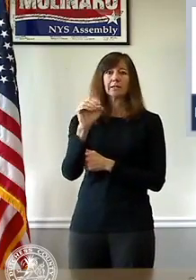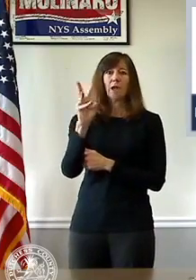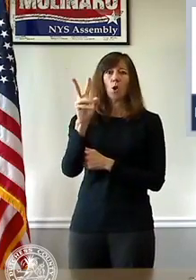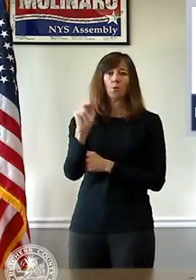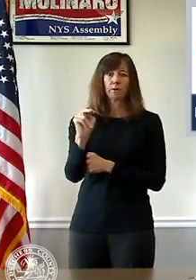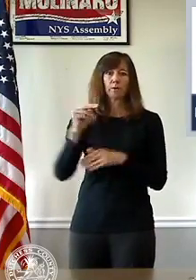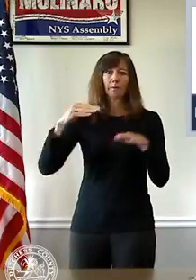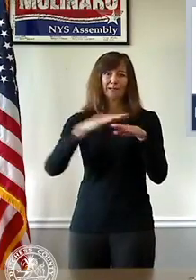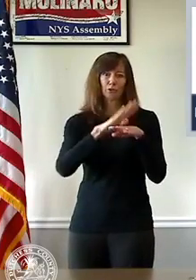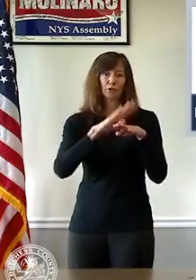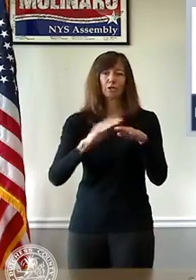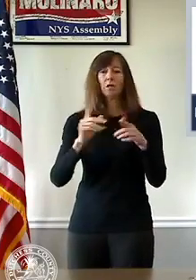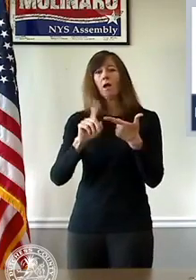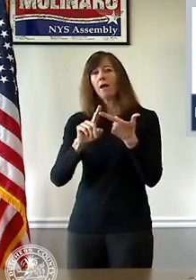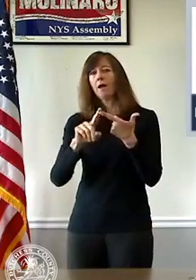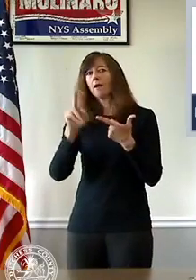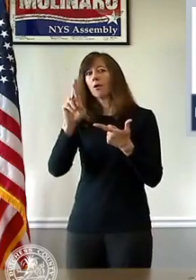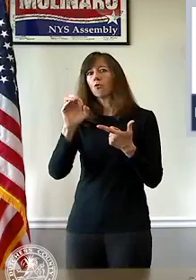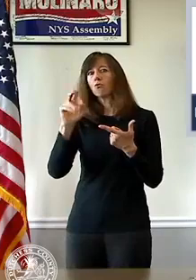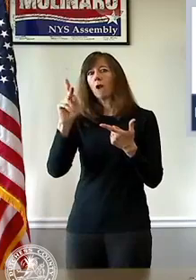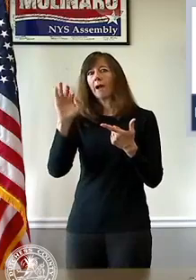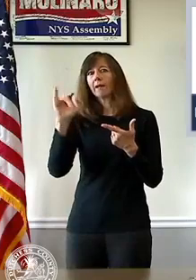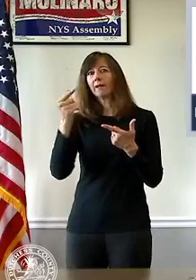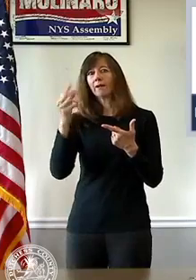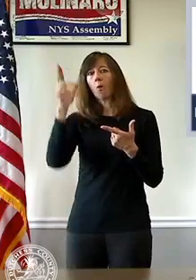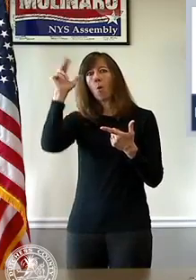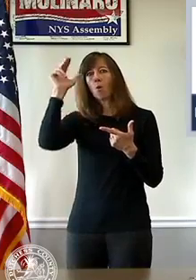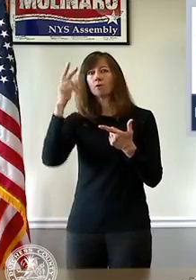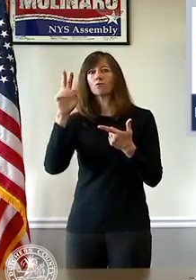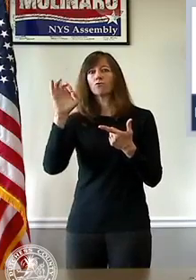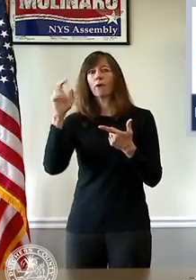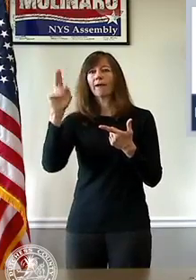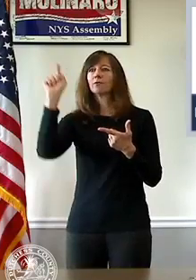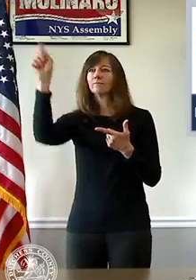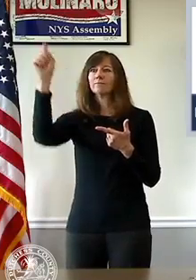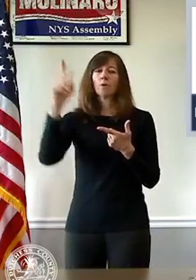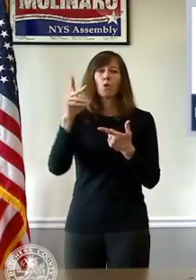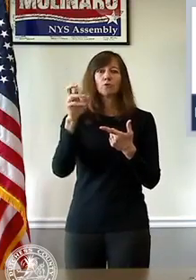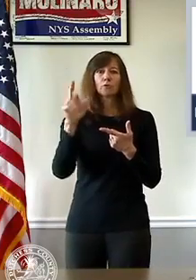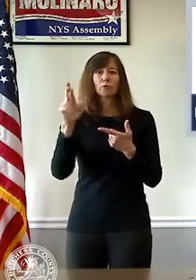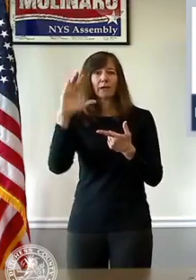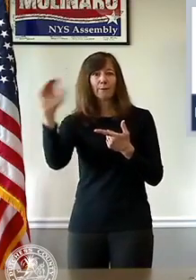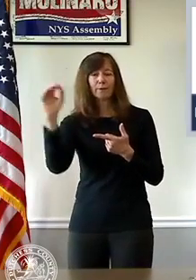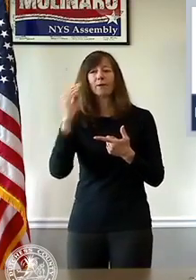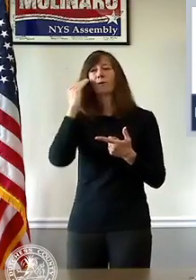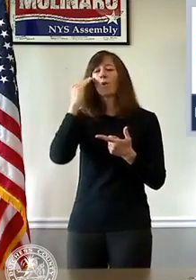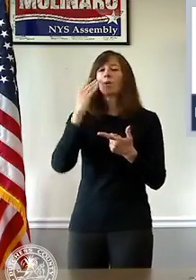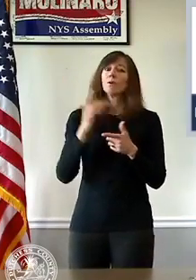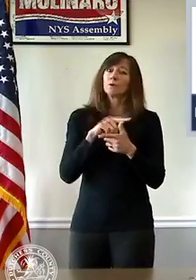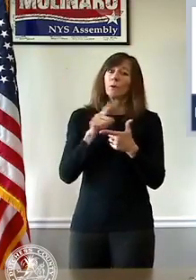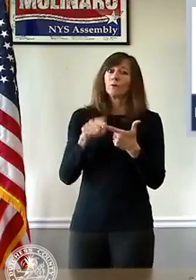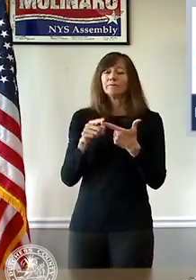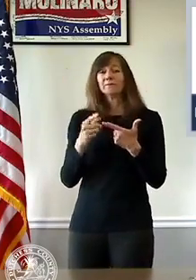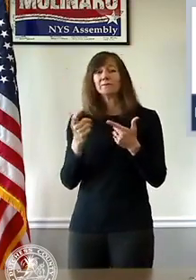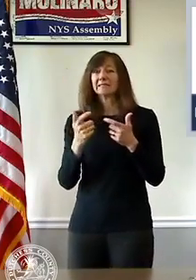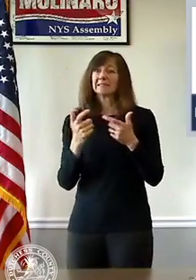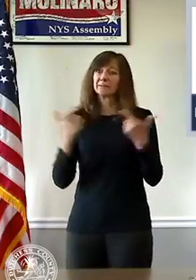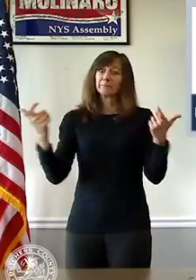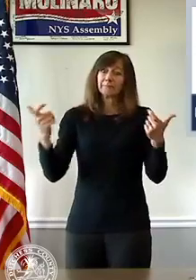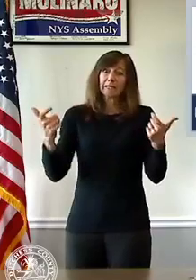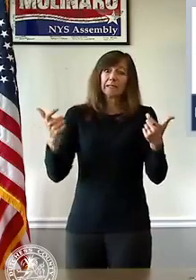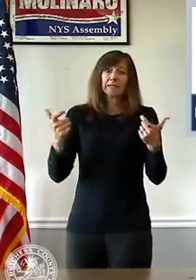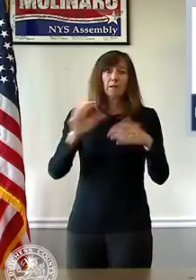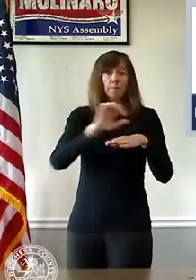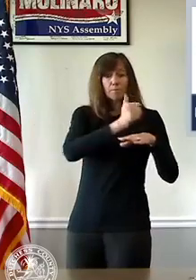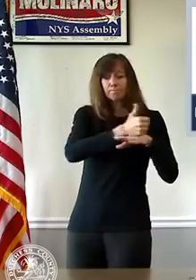again, we understand the safety issues, but as we all confront them, amusement parks like Splashdown and others have created protocols